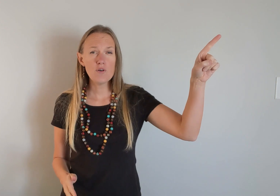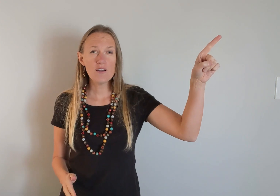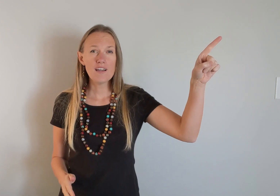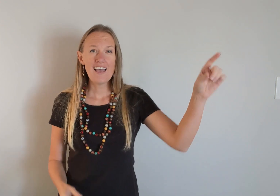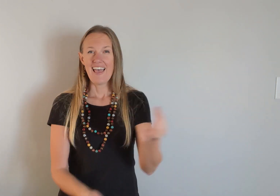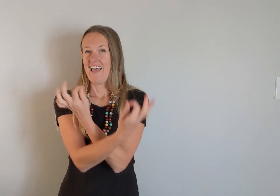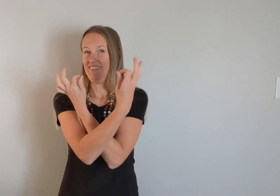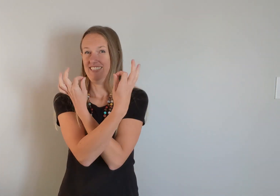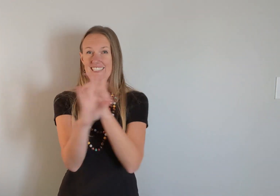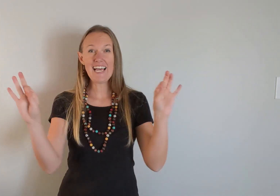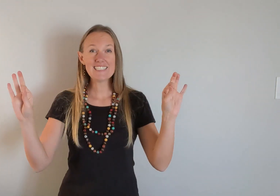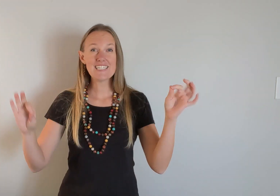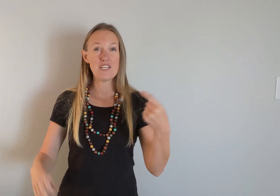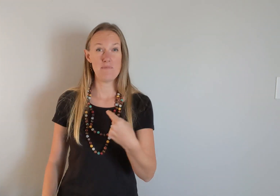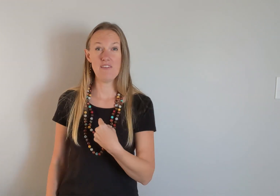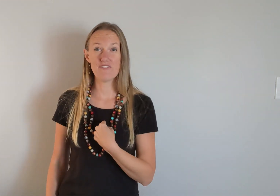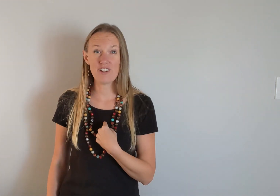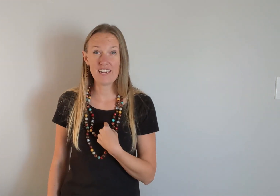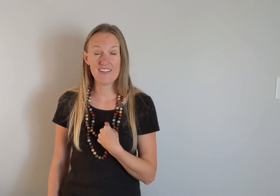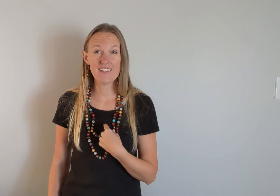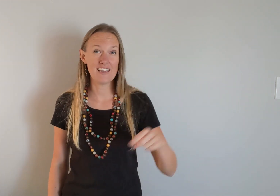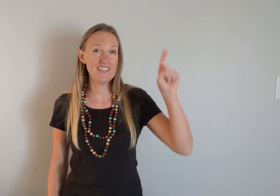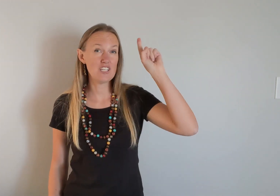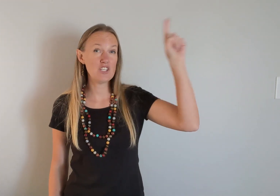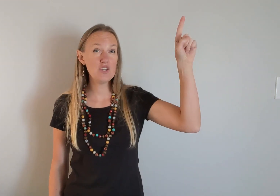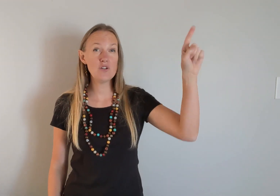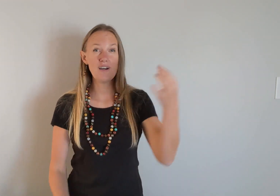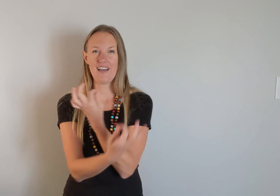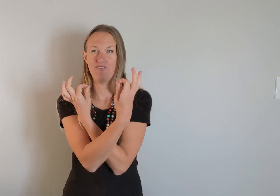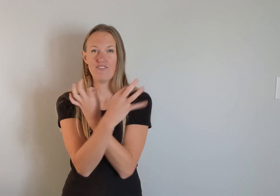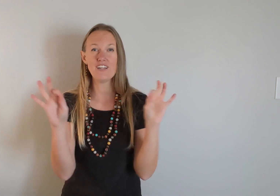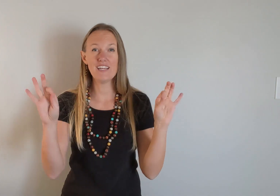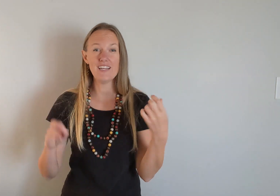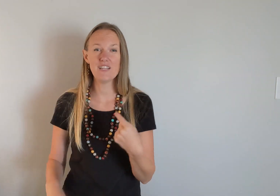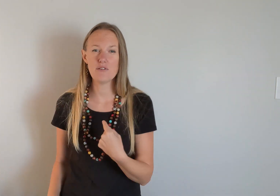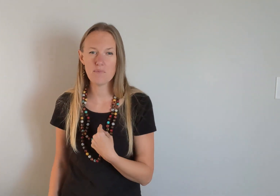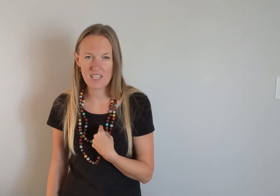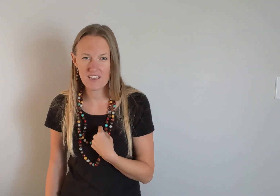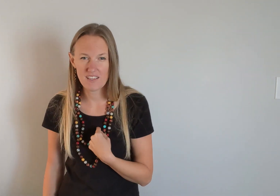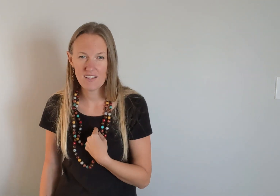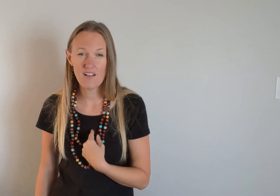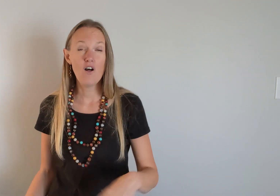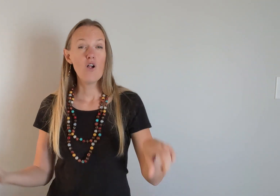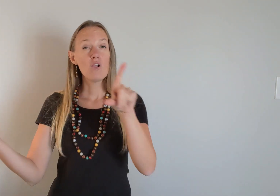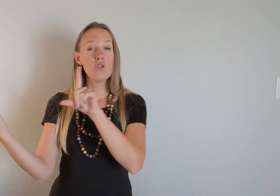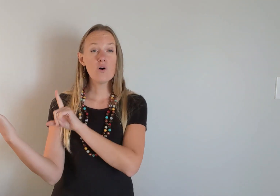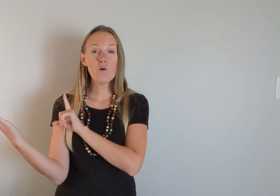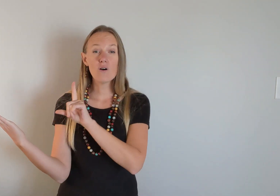you have set me free. Okay? You have freed me.